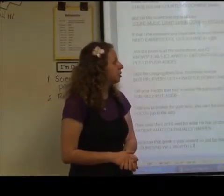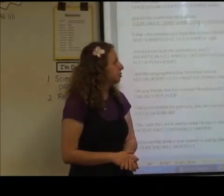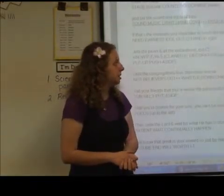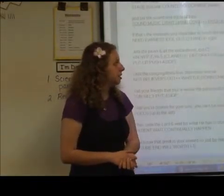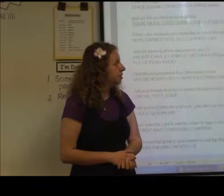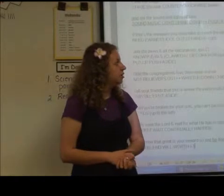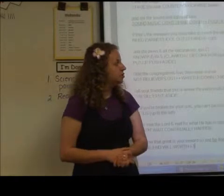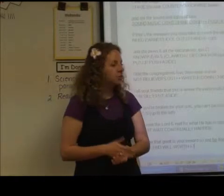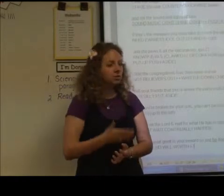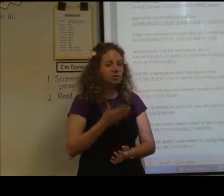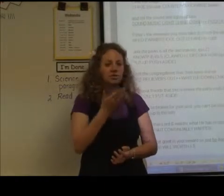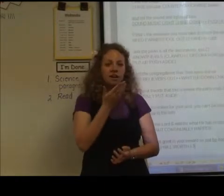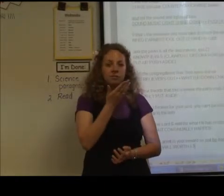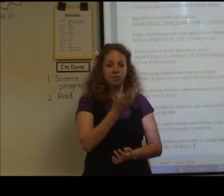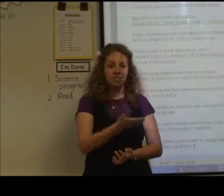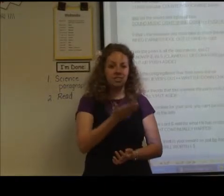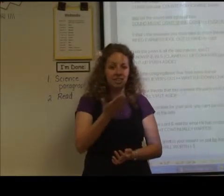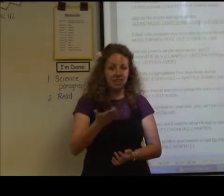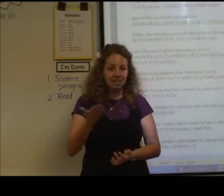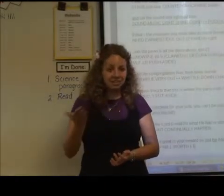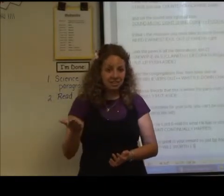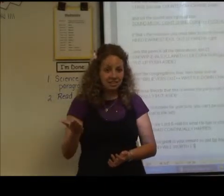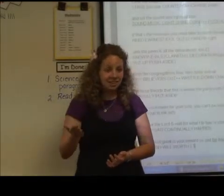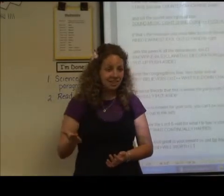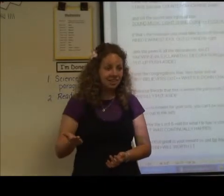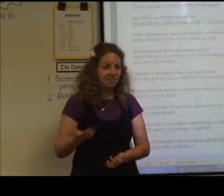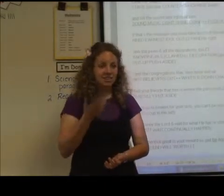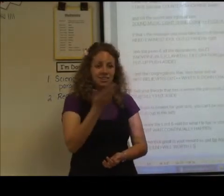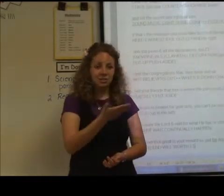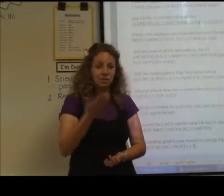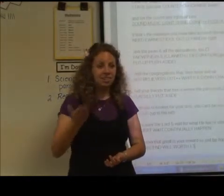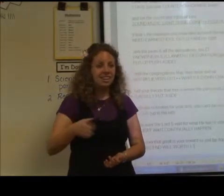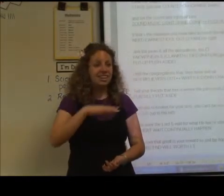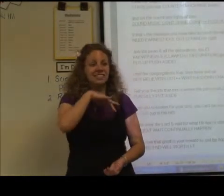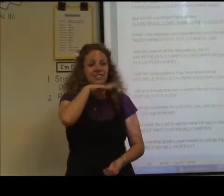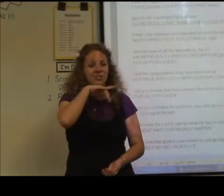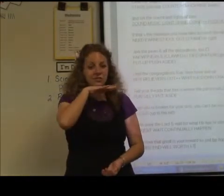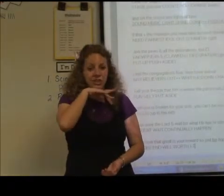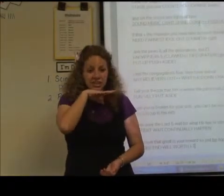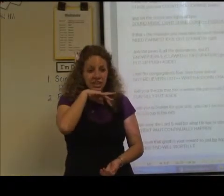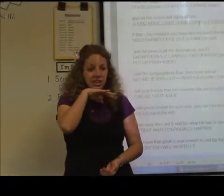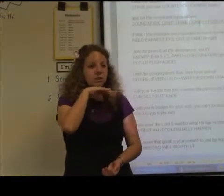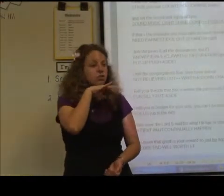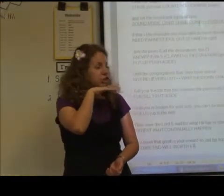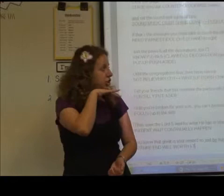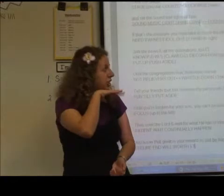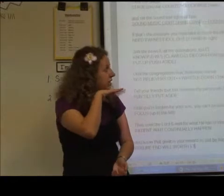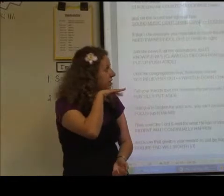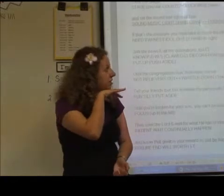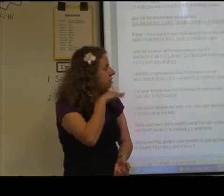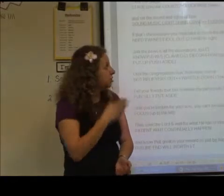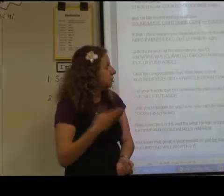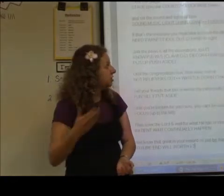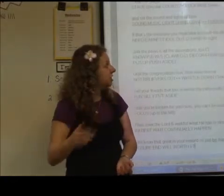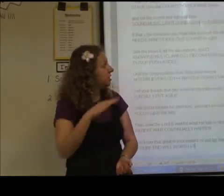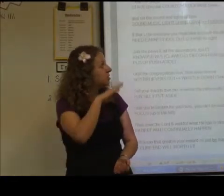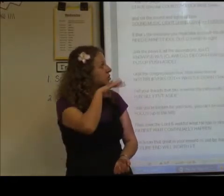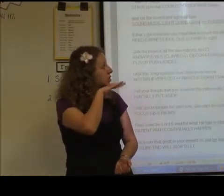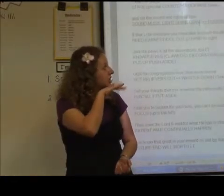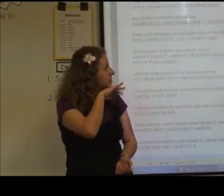open. So the stuff or the things, so things that are filthy or dirty, So things dirty or